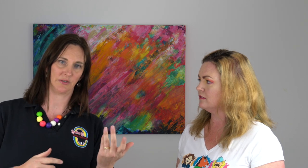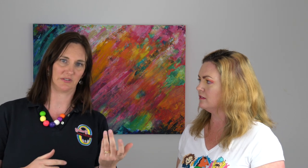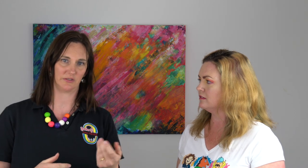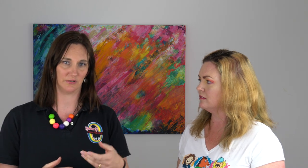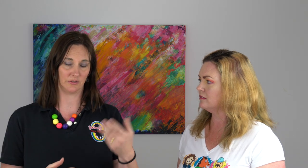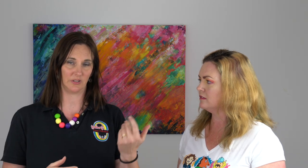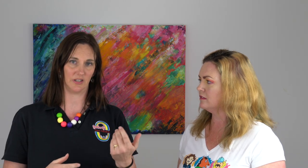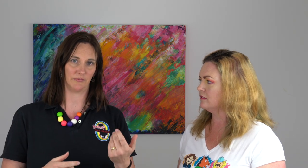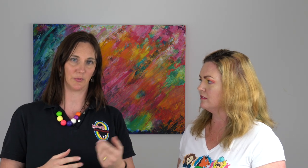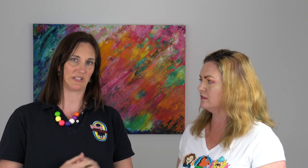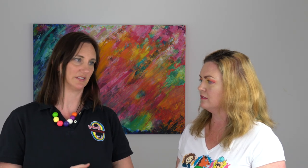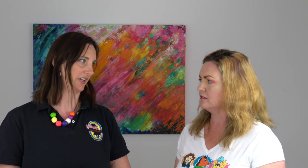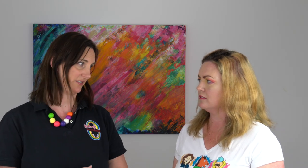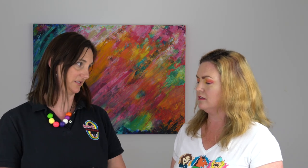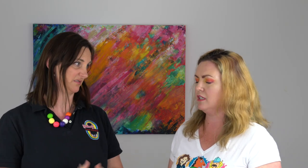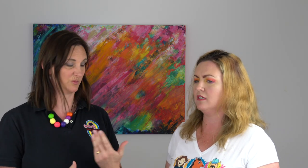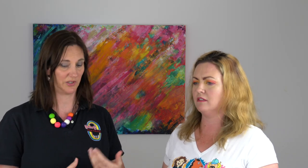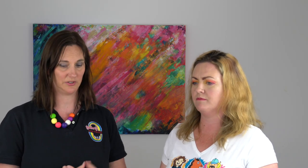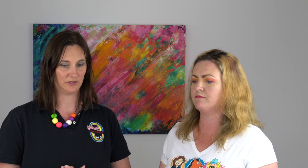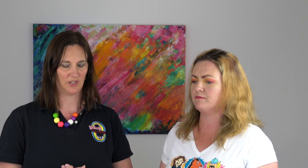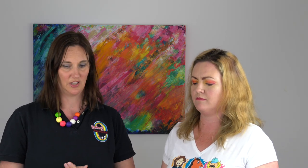opposed to the western states and whatever.